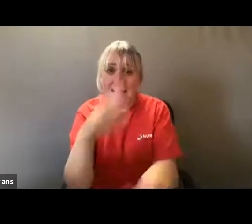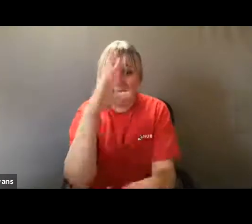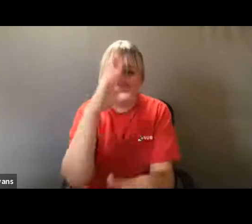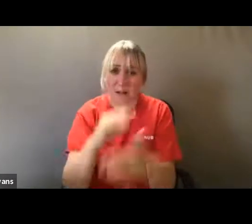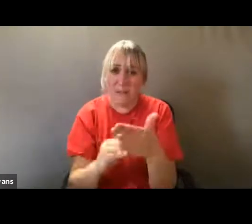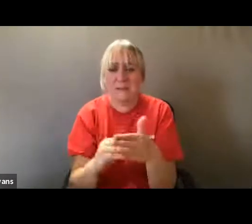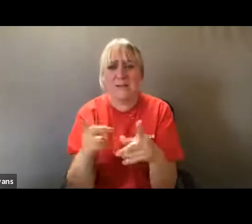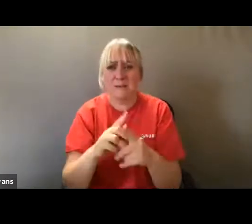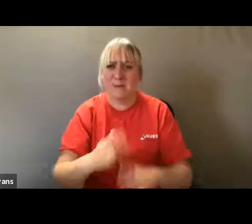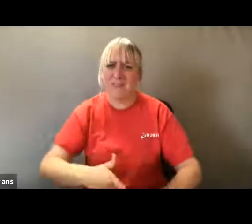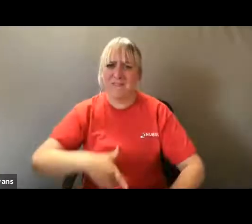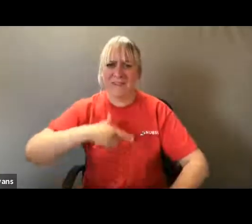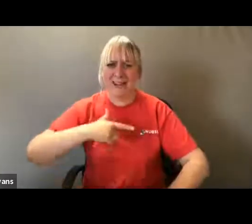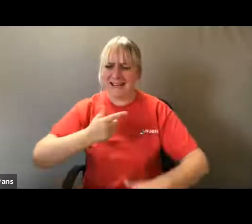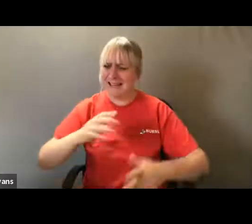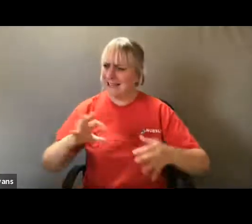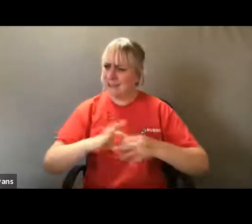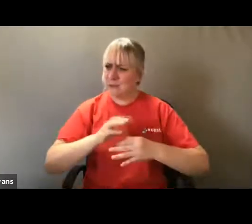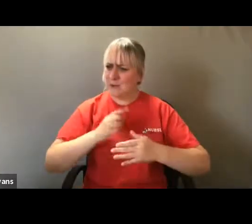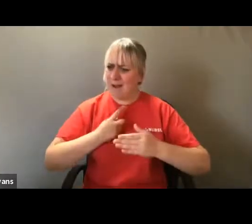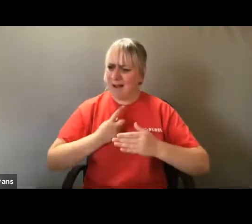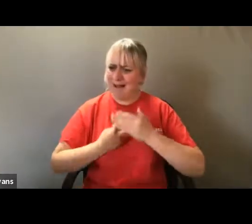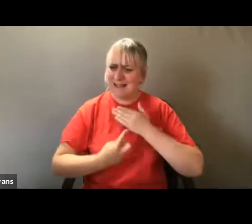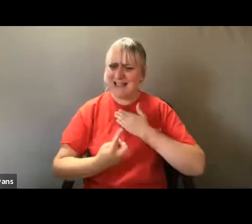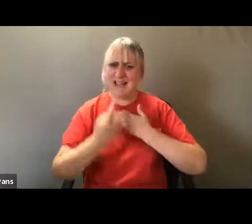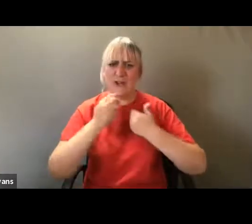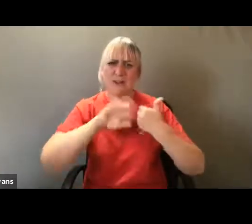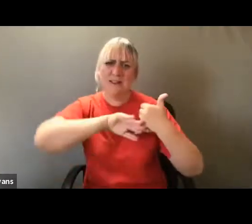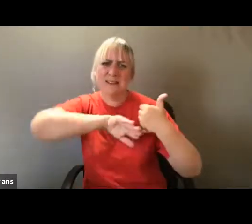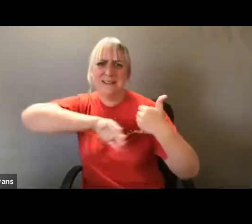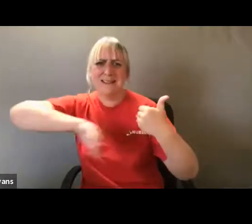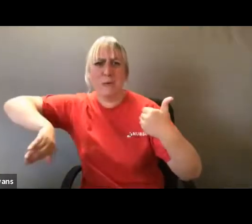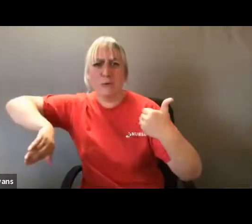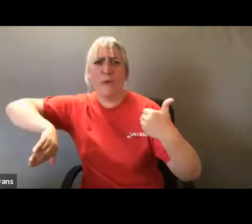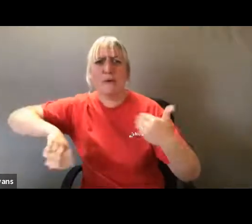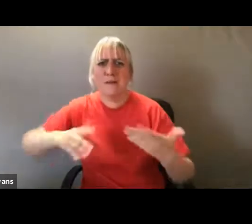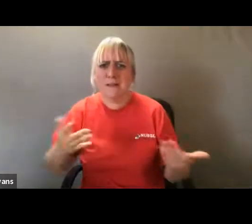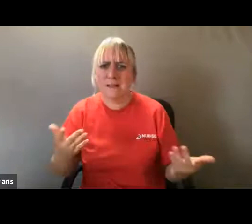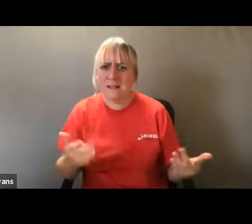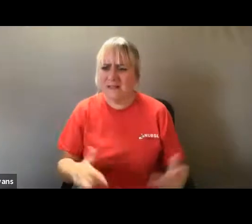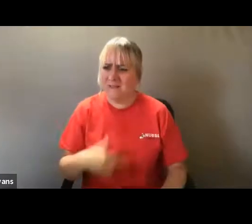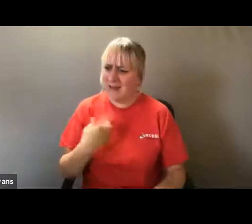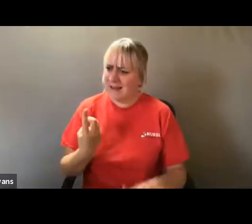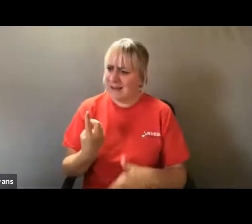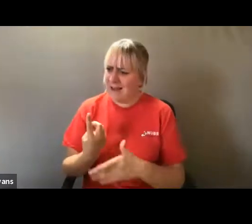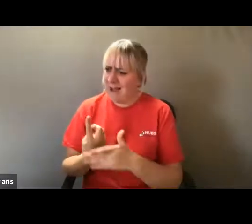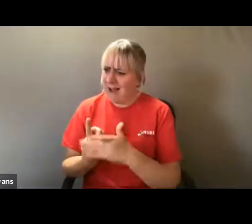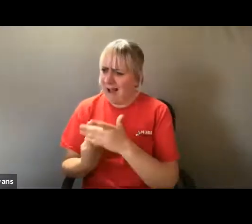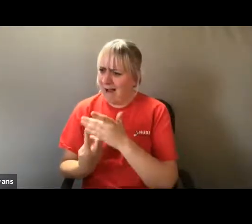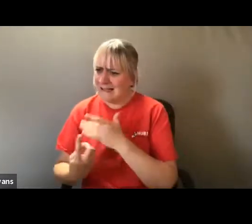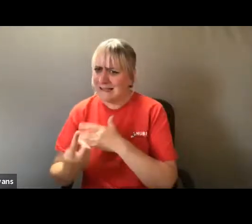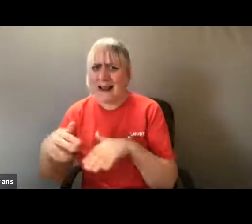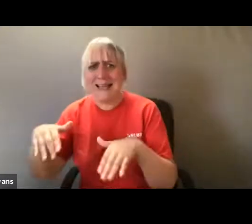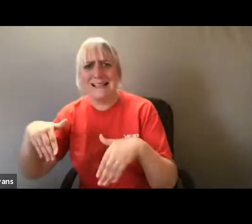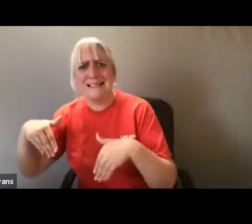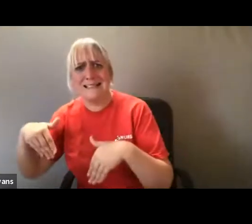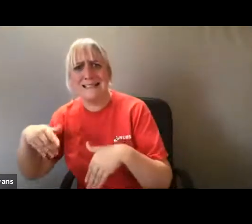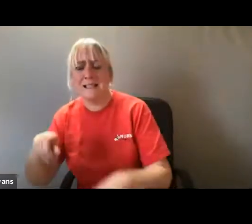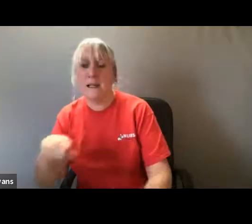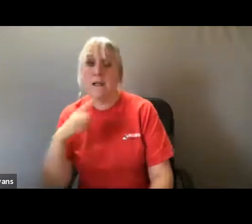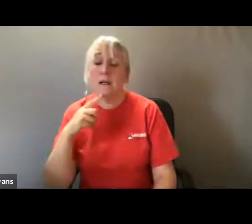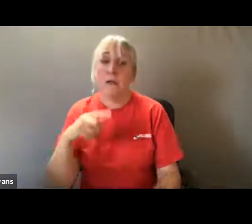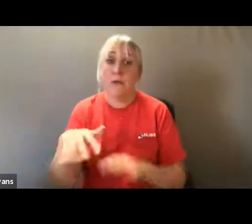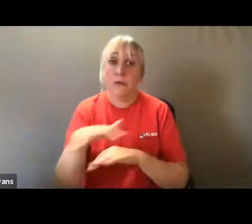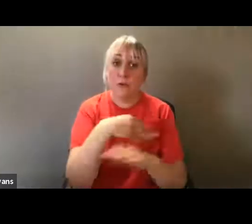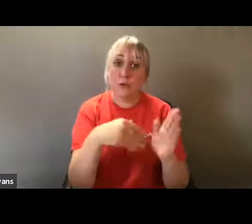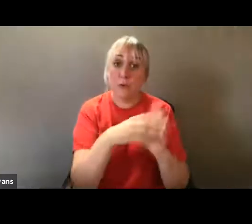sense of isolation and feeling separate and feeling isolated. And the social model is one thing that can